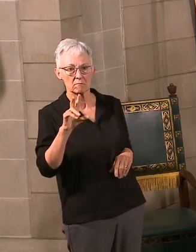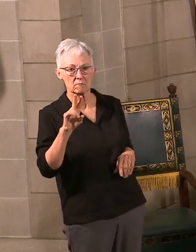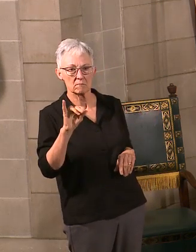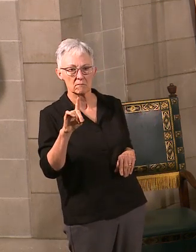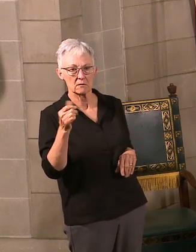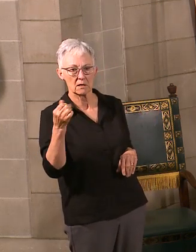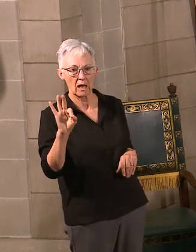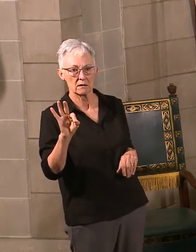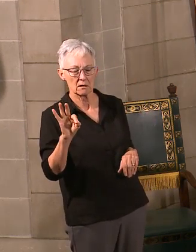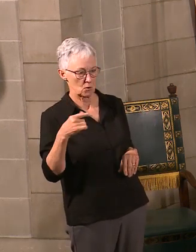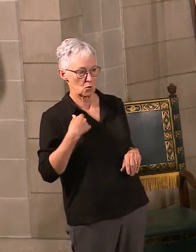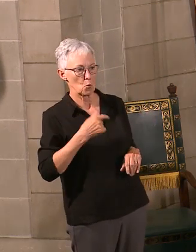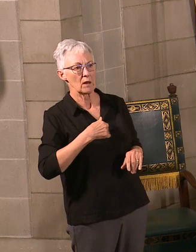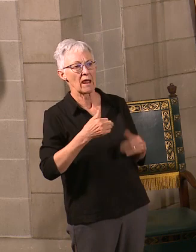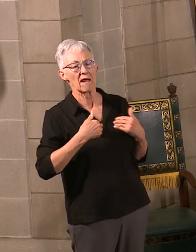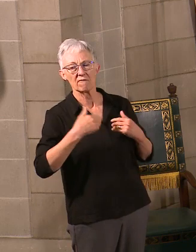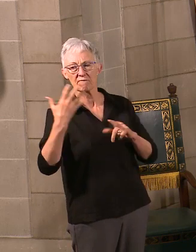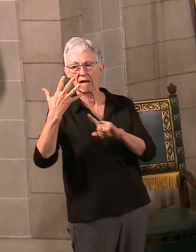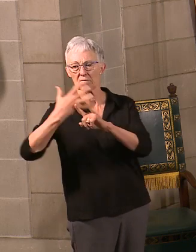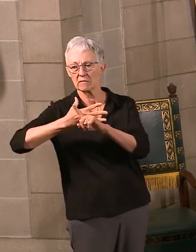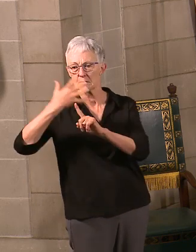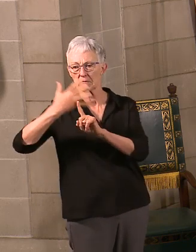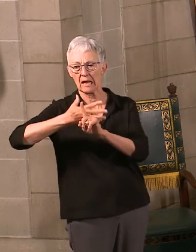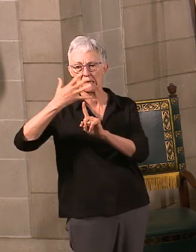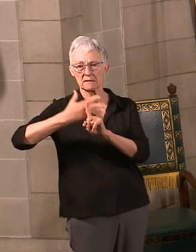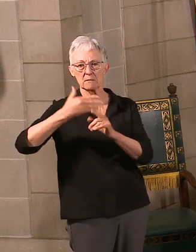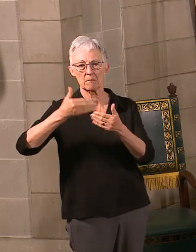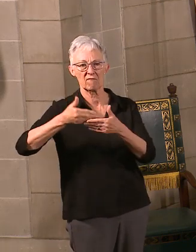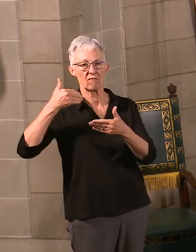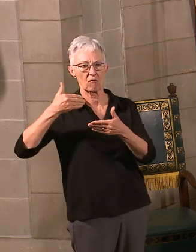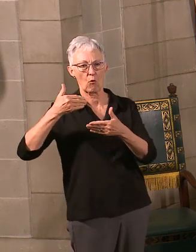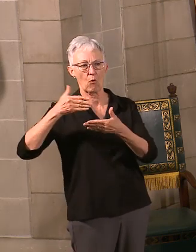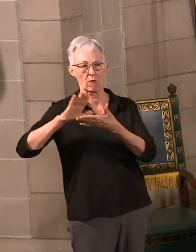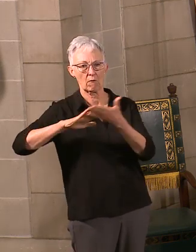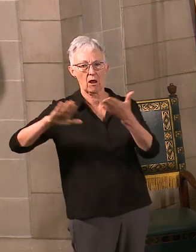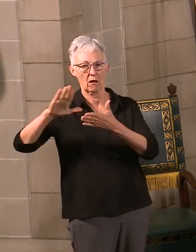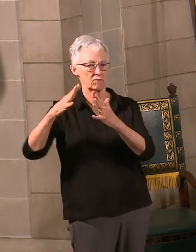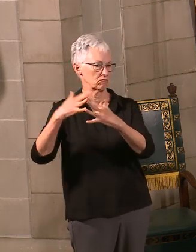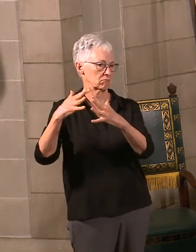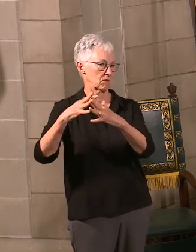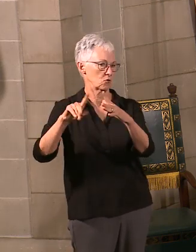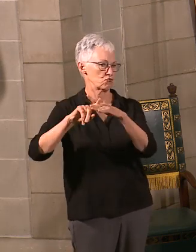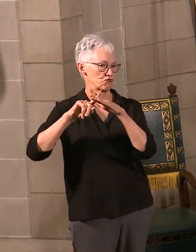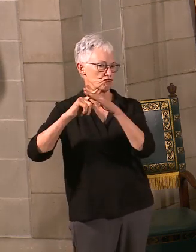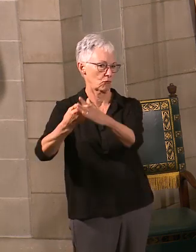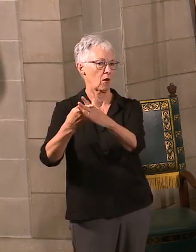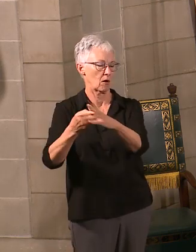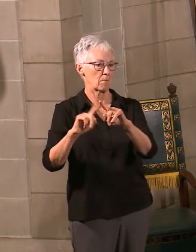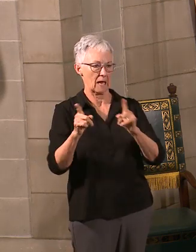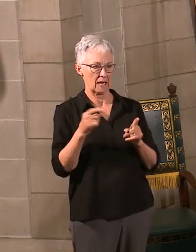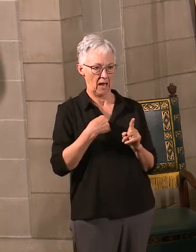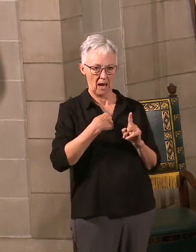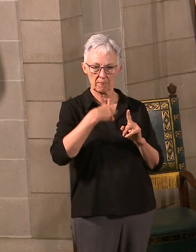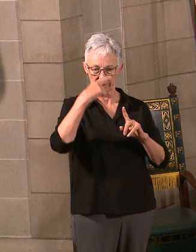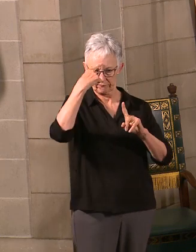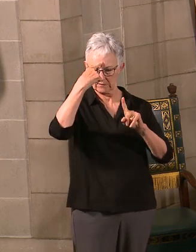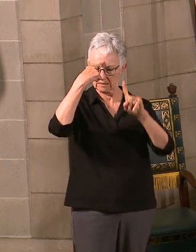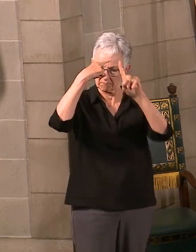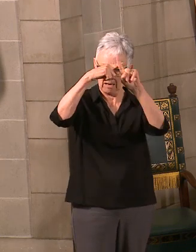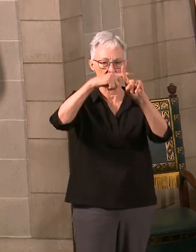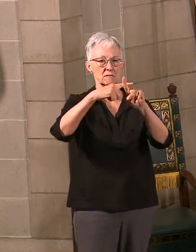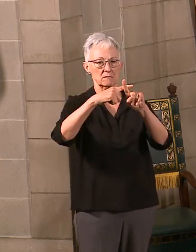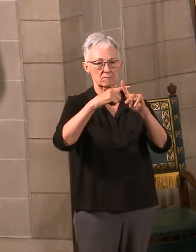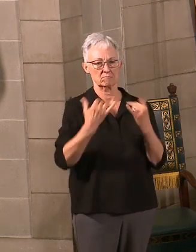away from college football. A lot has to happen for us to get back to that to being on schedule. But I'm going to remain optimistic for now